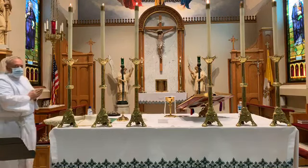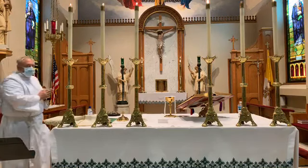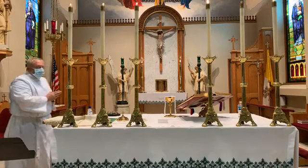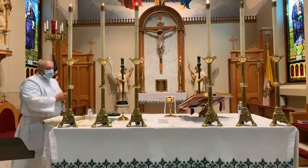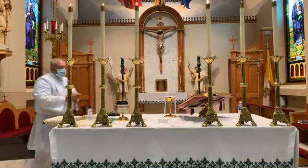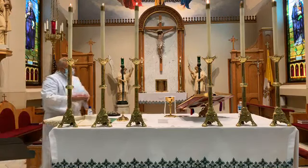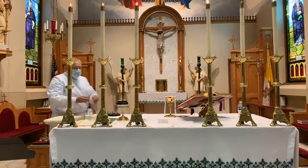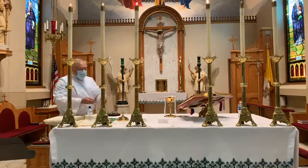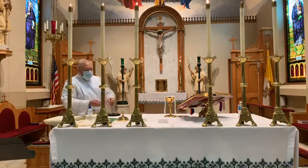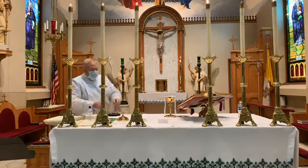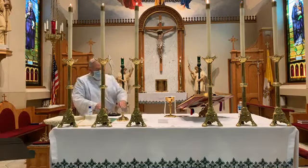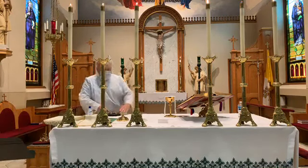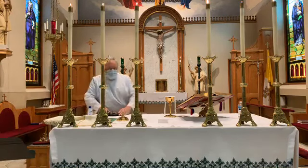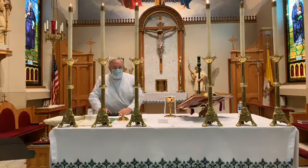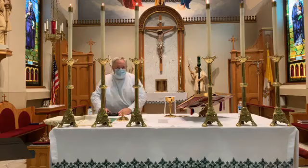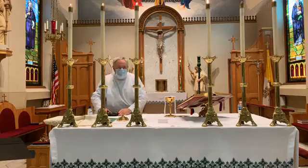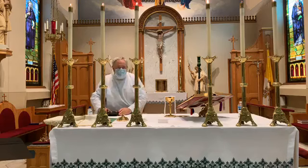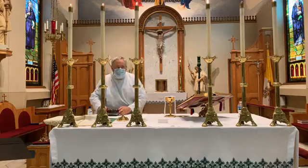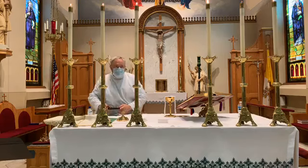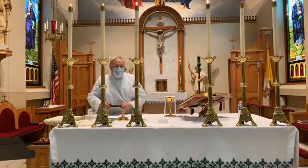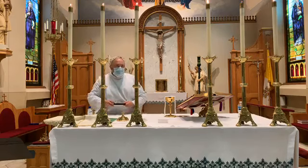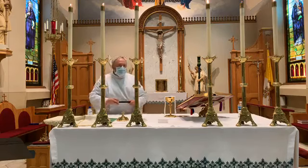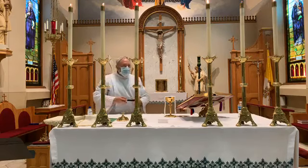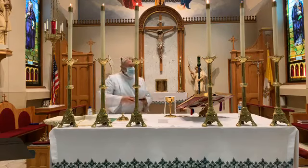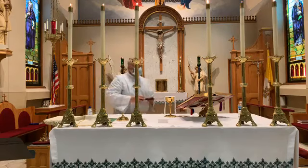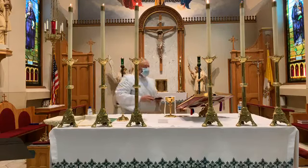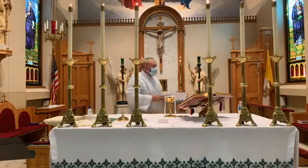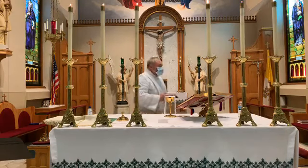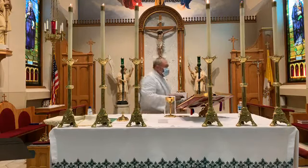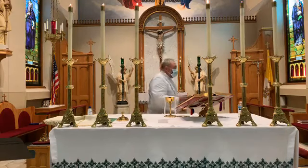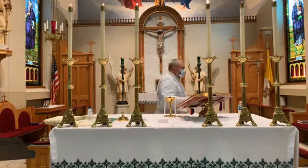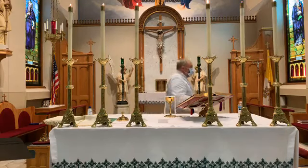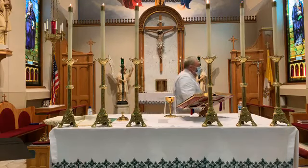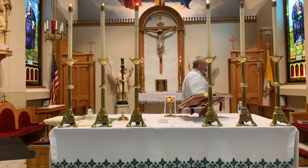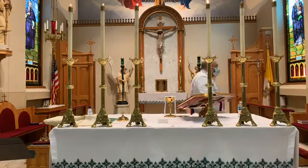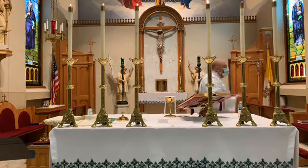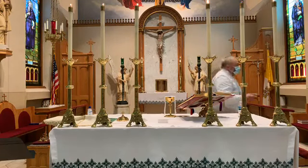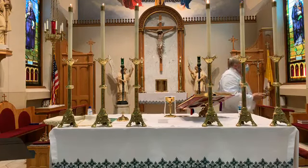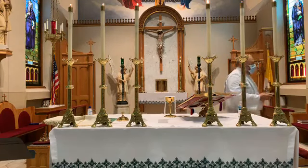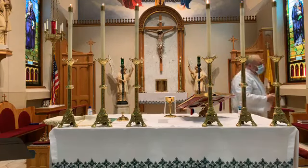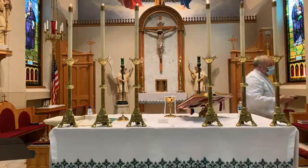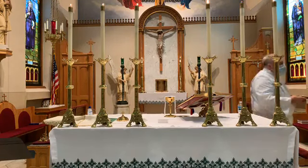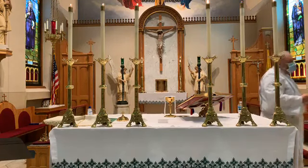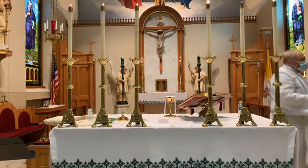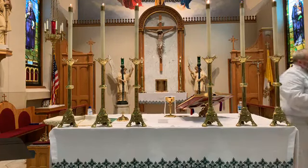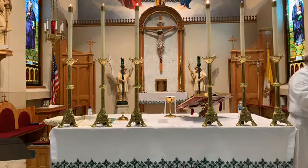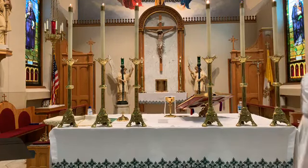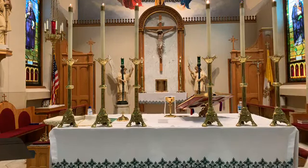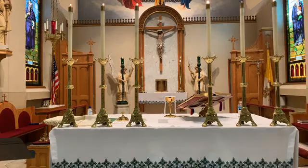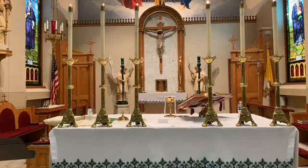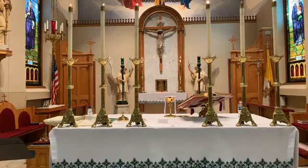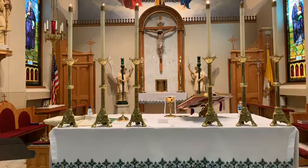Body of Christ. Body of Christ. The body of Christ.